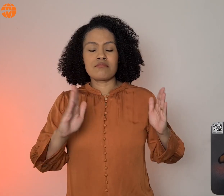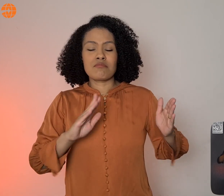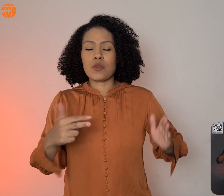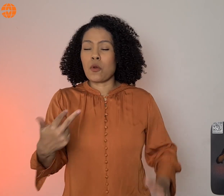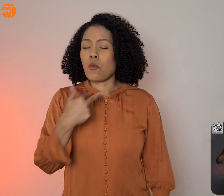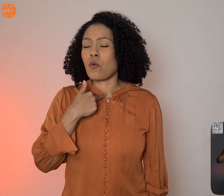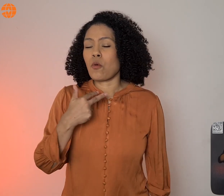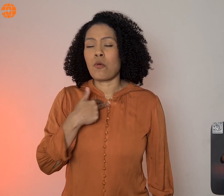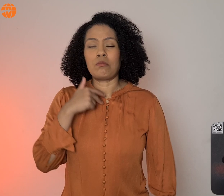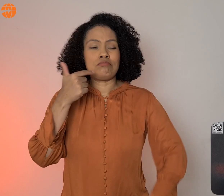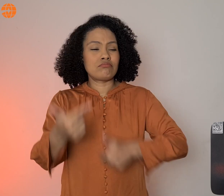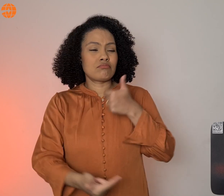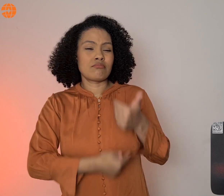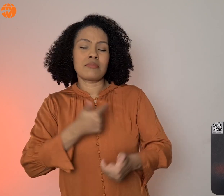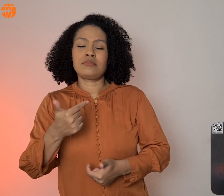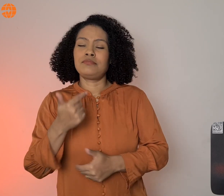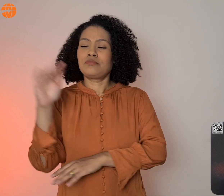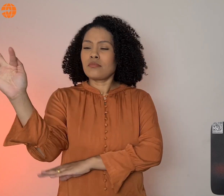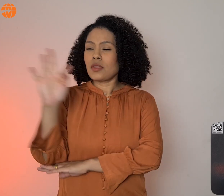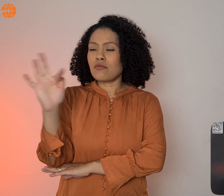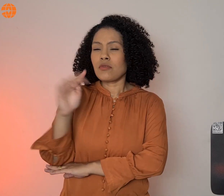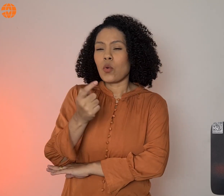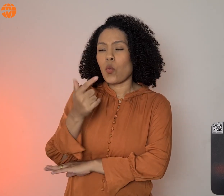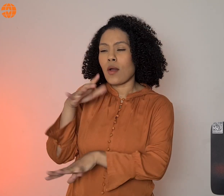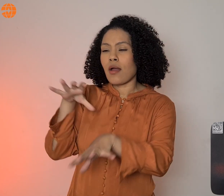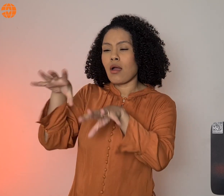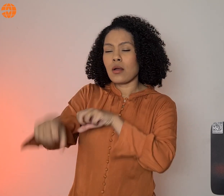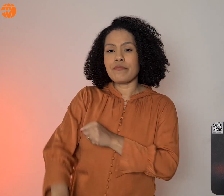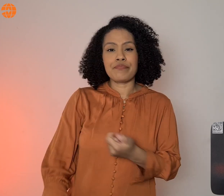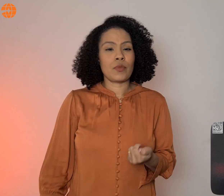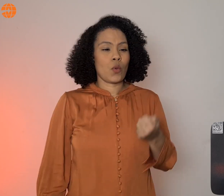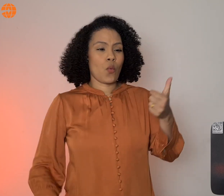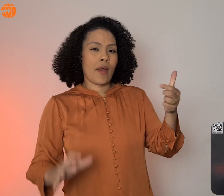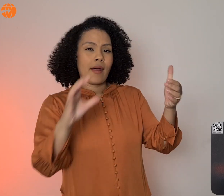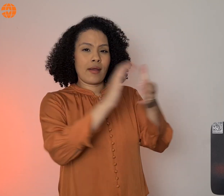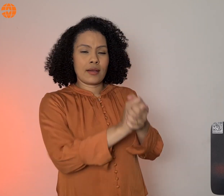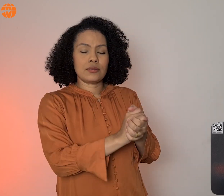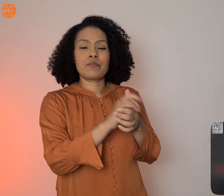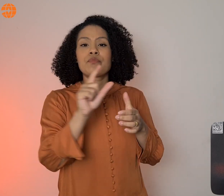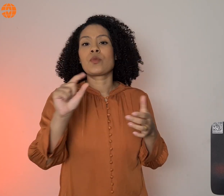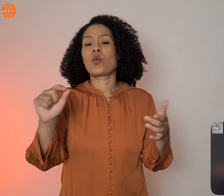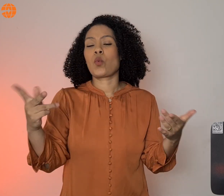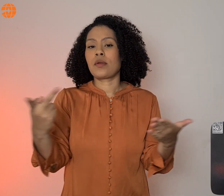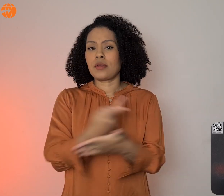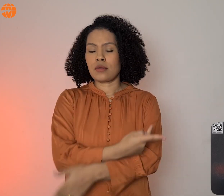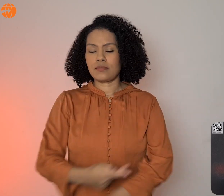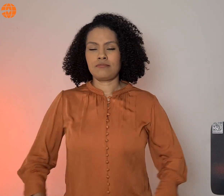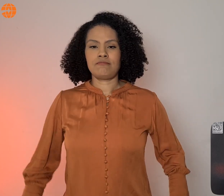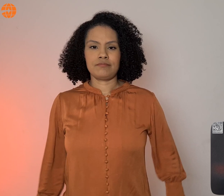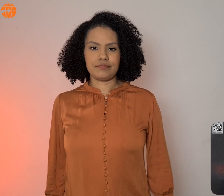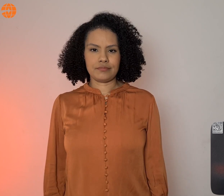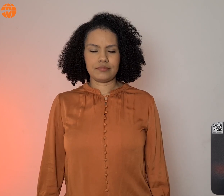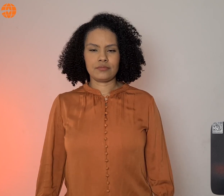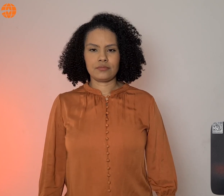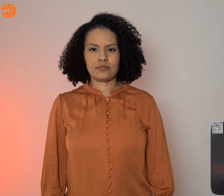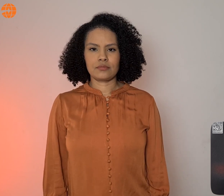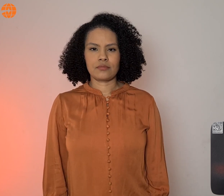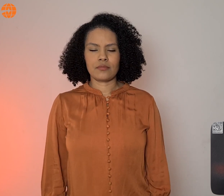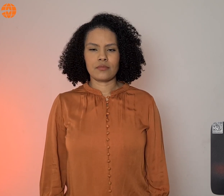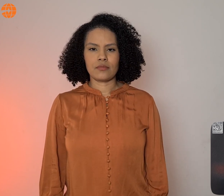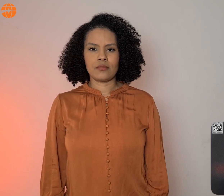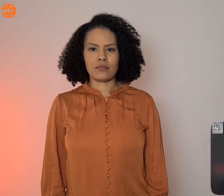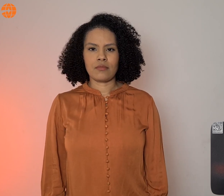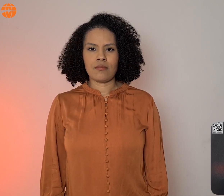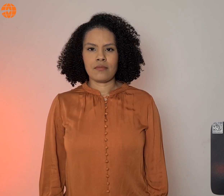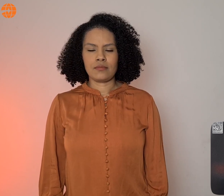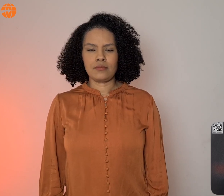fase muito ocupada da minha vida. Eu estava finalizando a universidade, estava quase casando. And we had just had spring break, and we only had 35